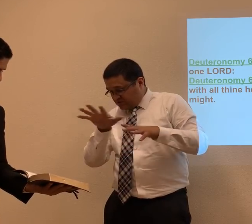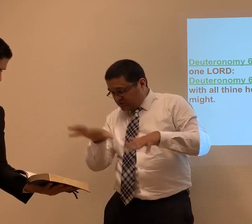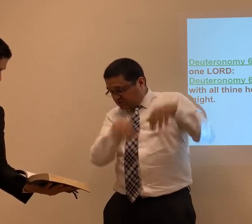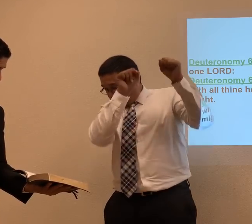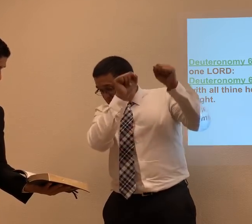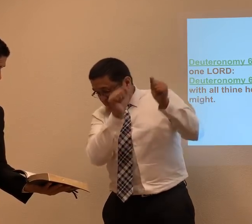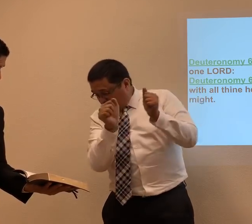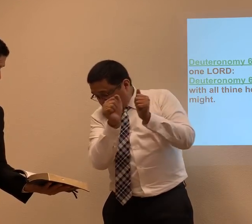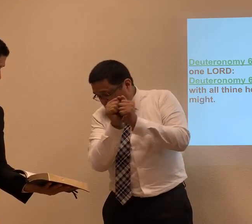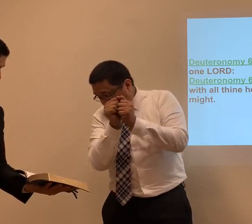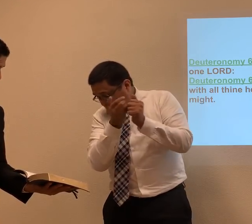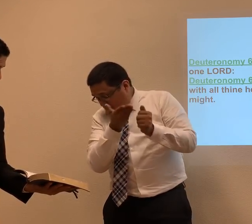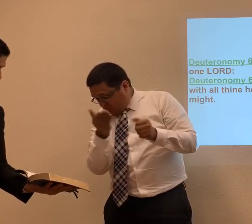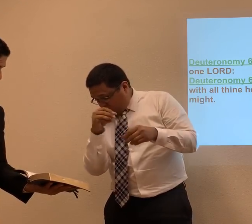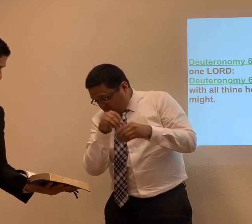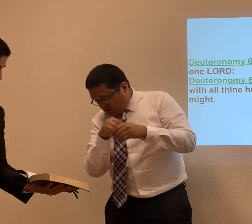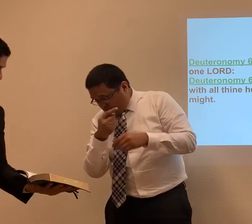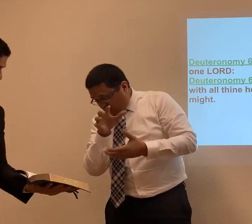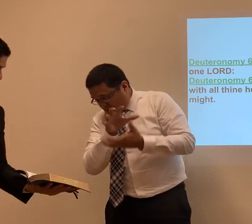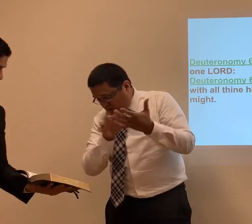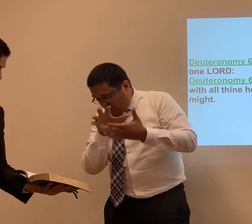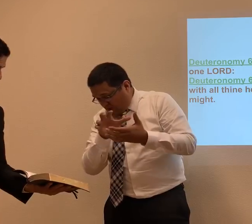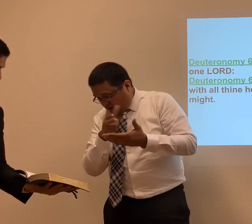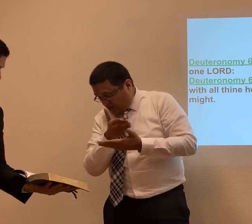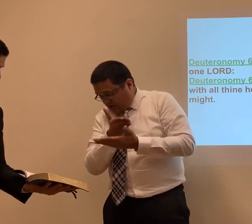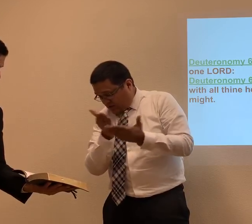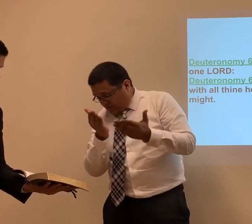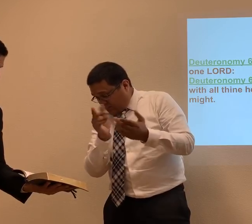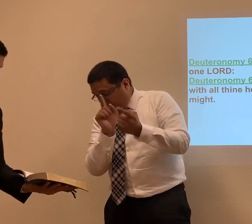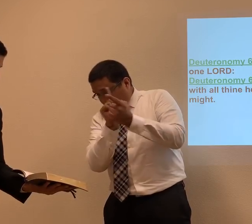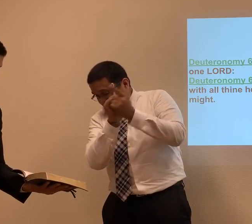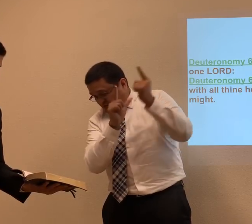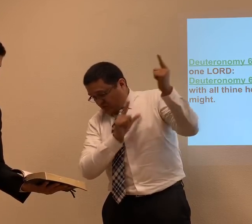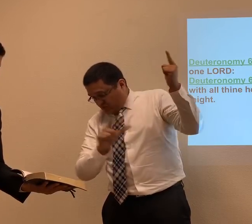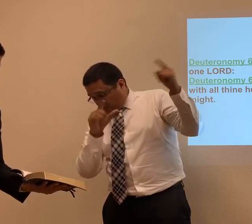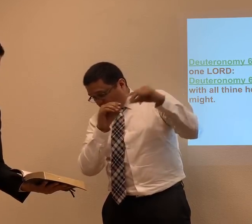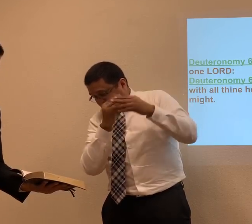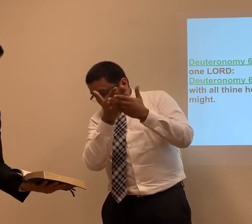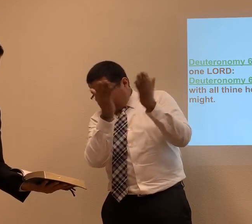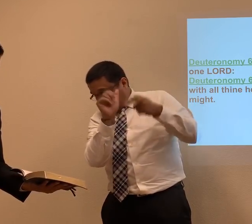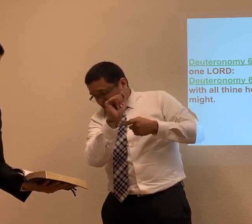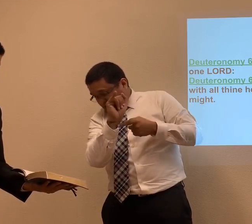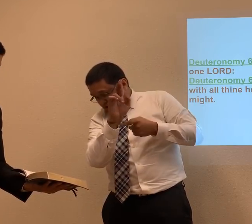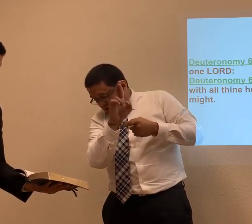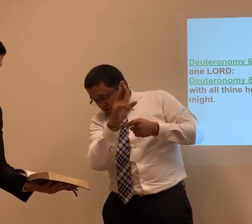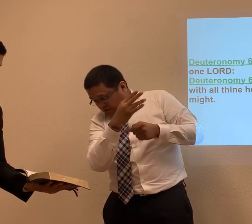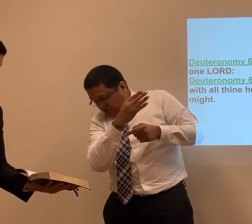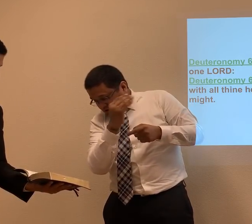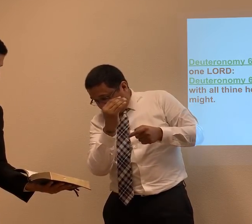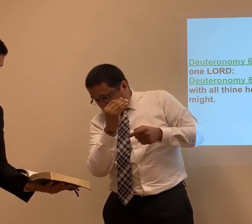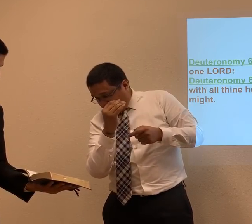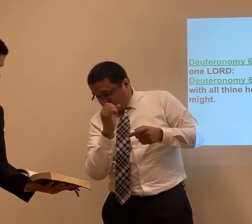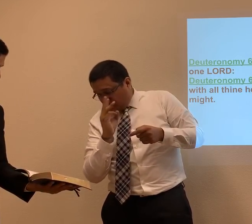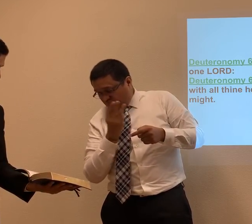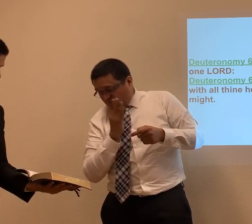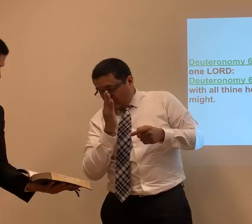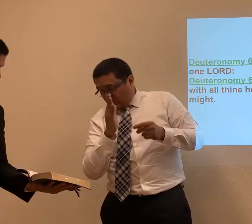caught up with him in the clouds to meet the Lord in the air, so